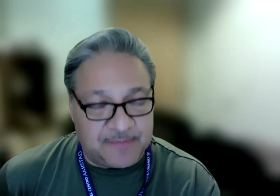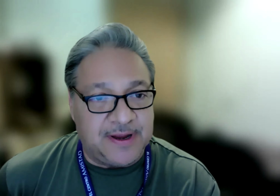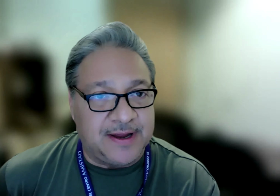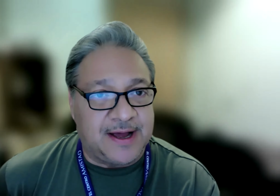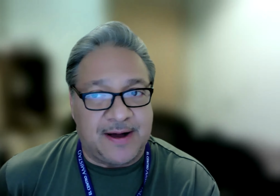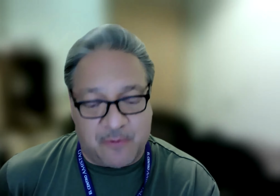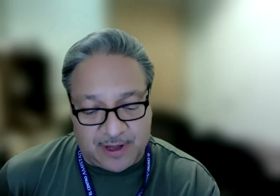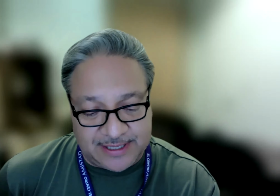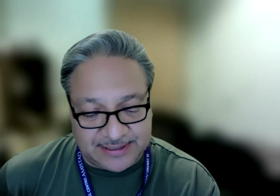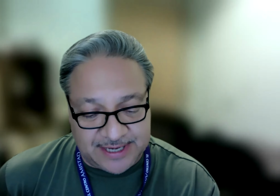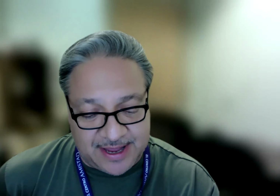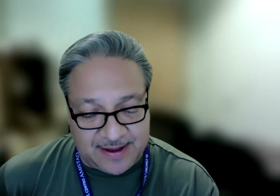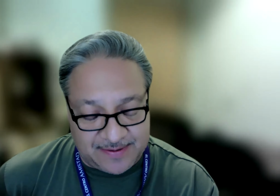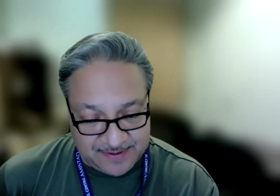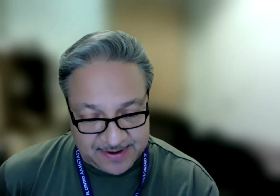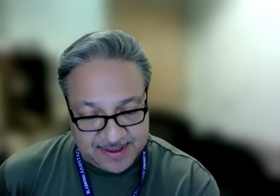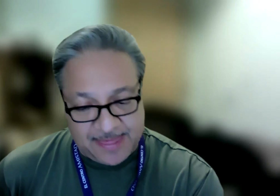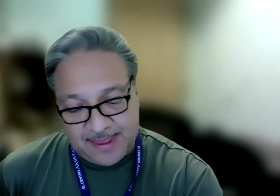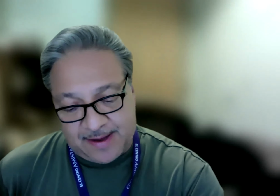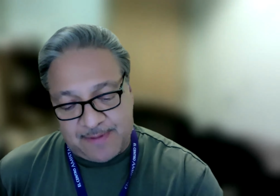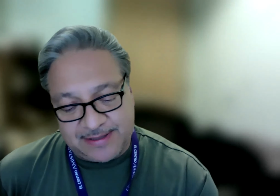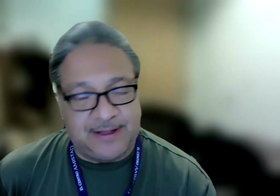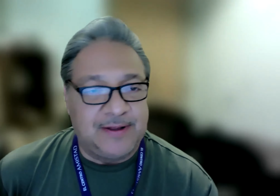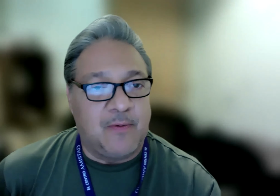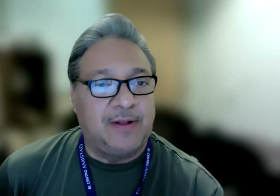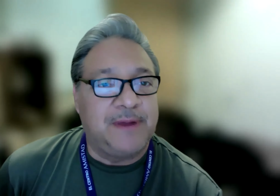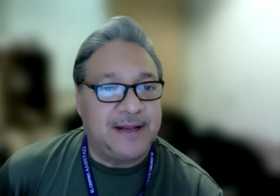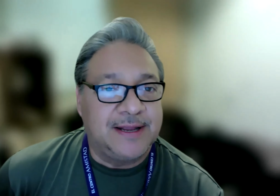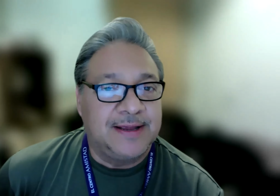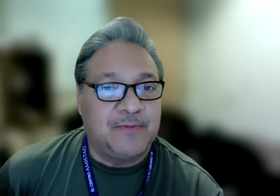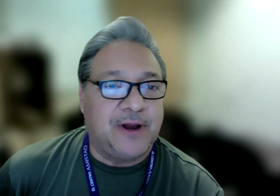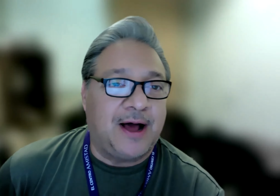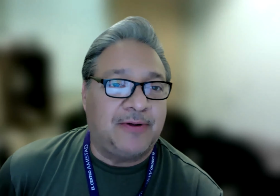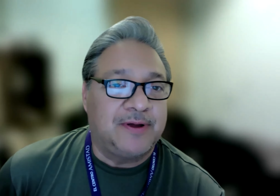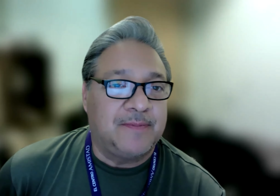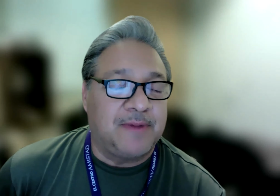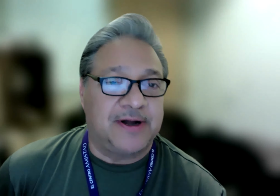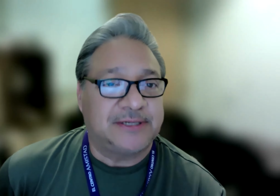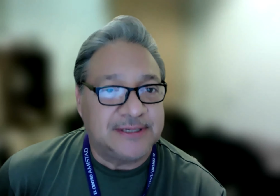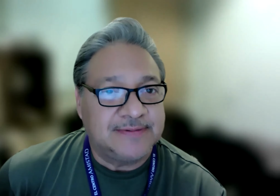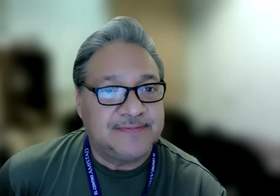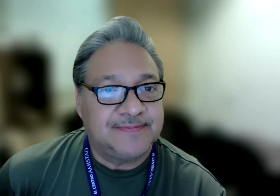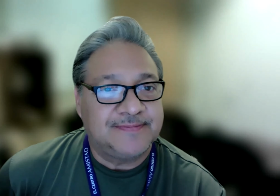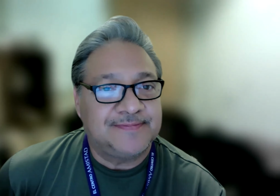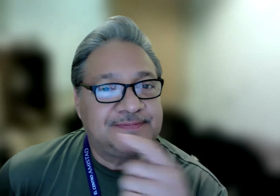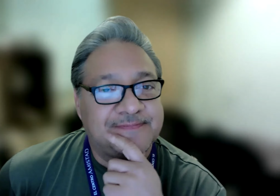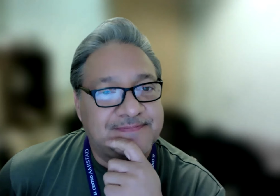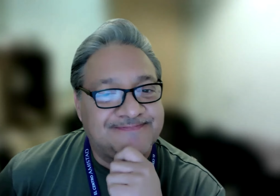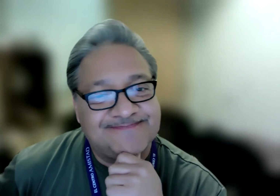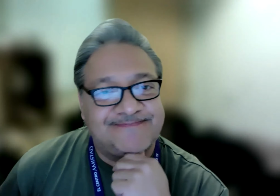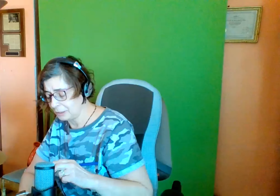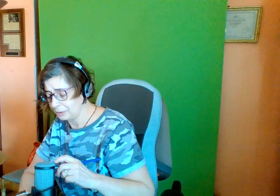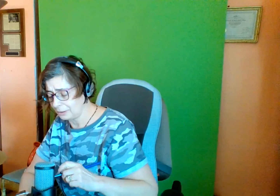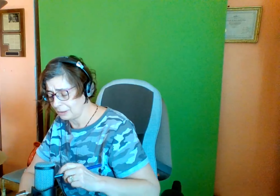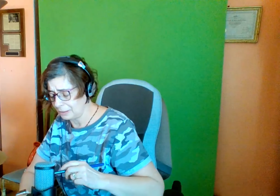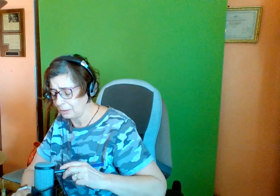initiative will be wellness, mental well-being without barriers. Porque